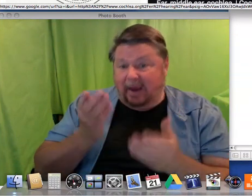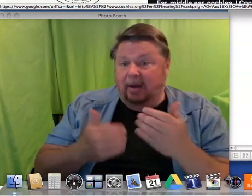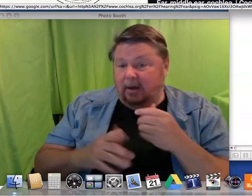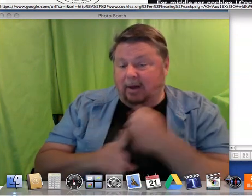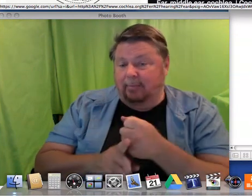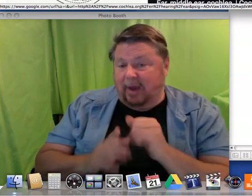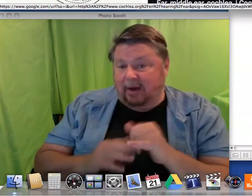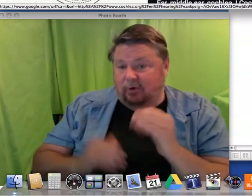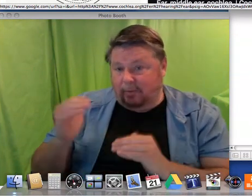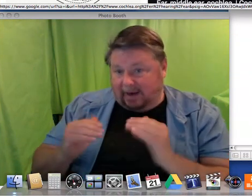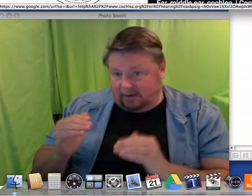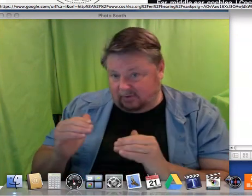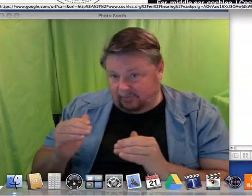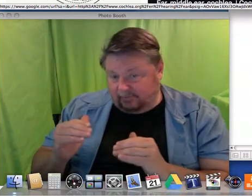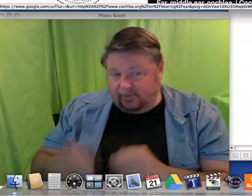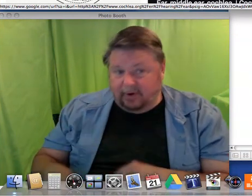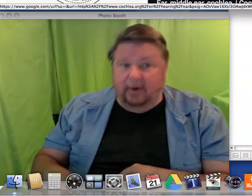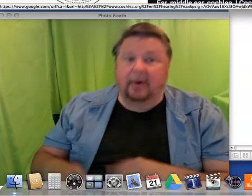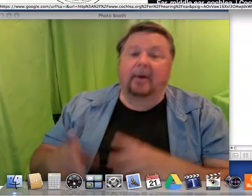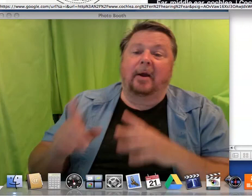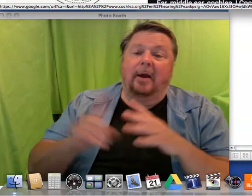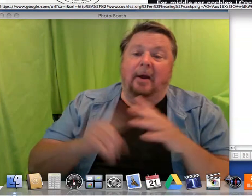may impact your balance.